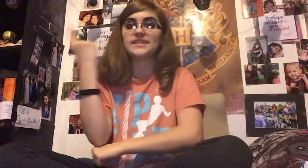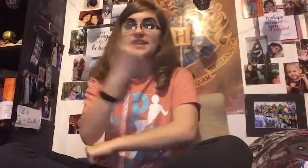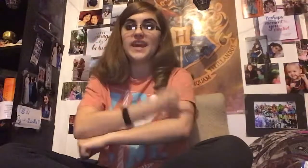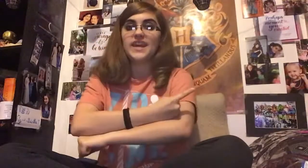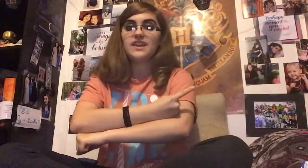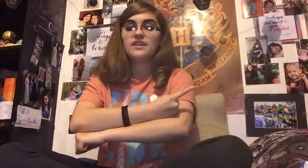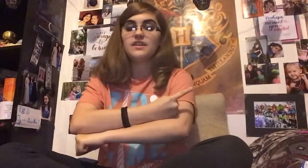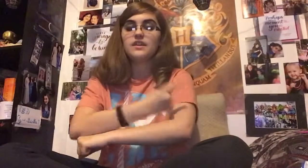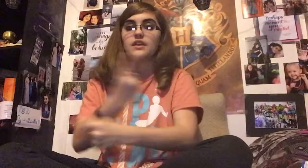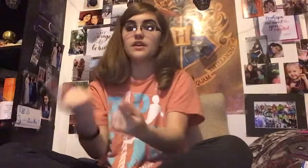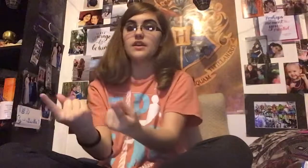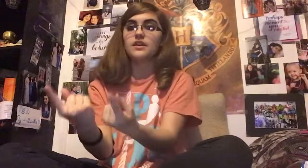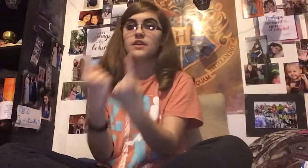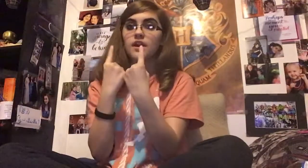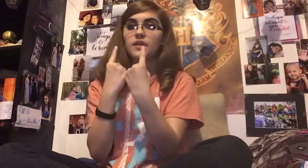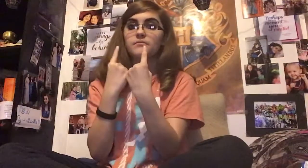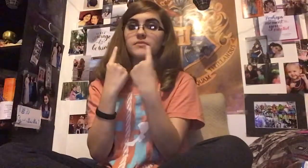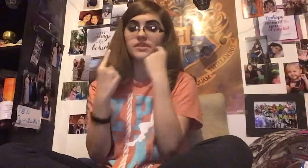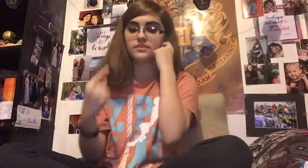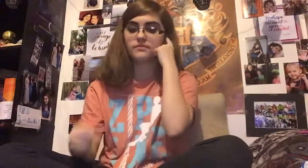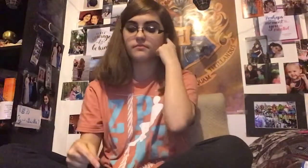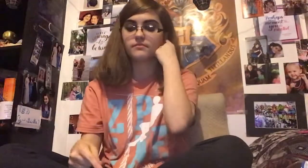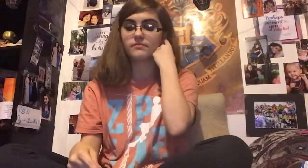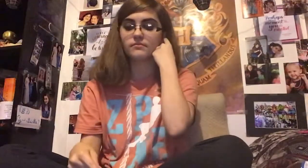that day comes.